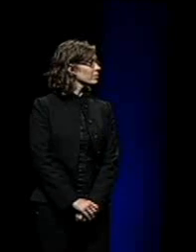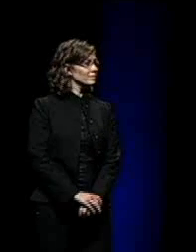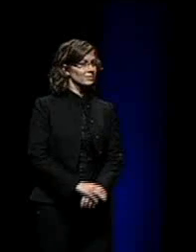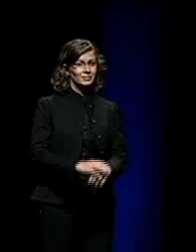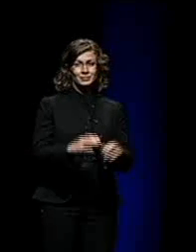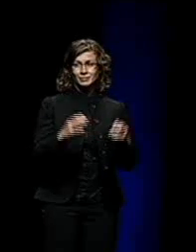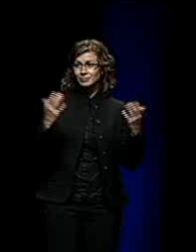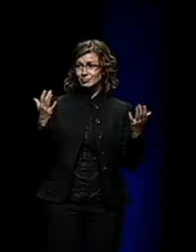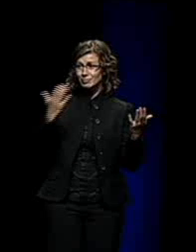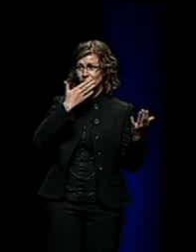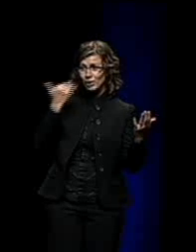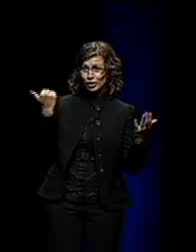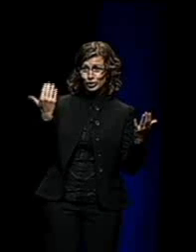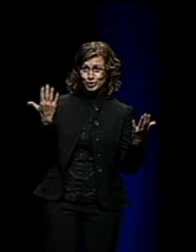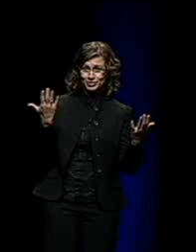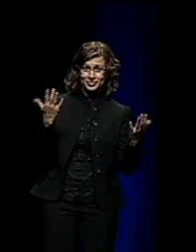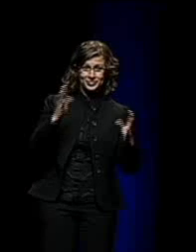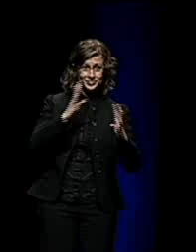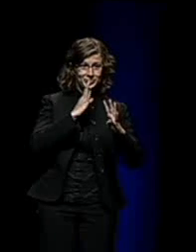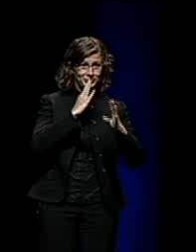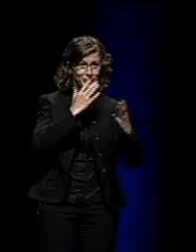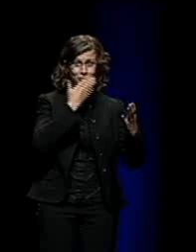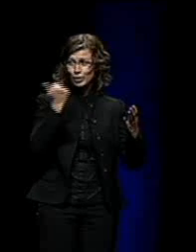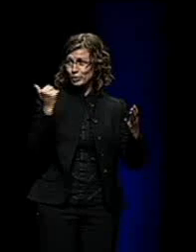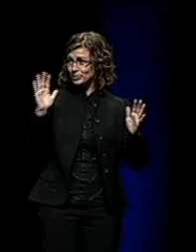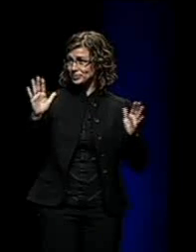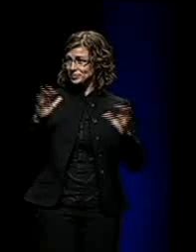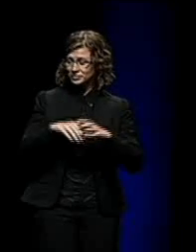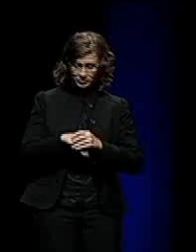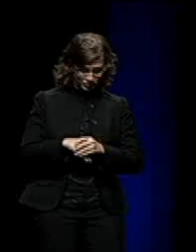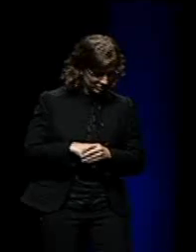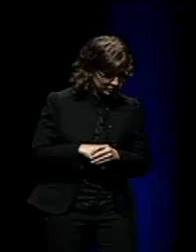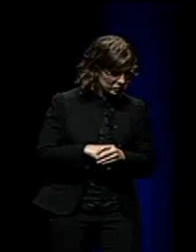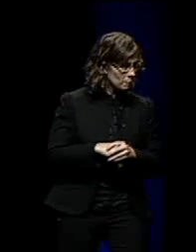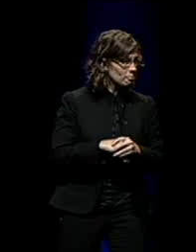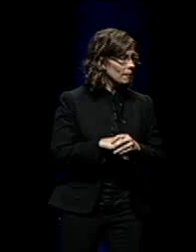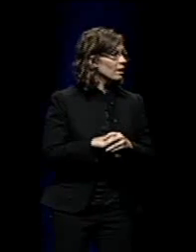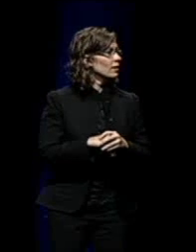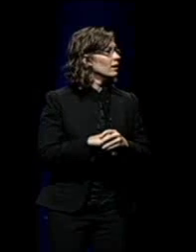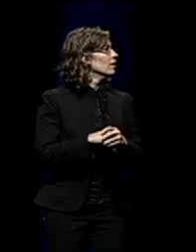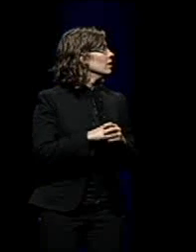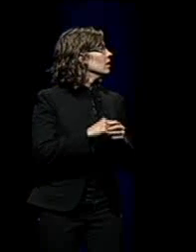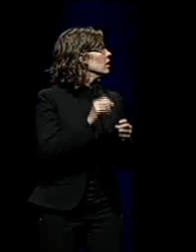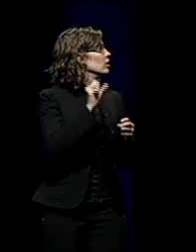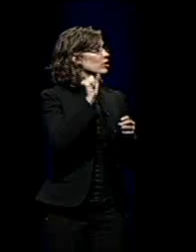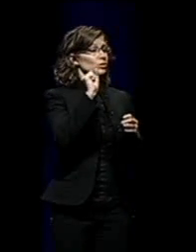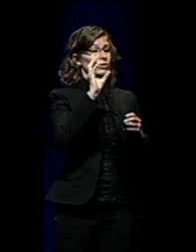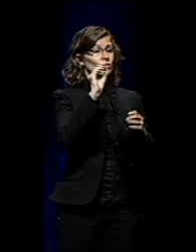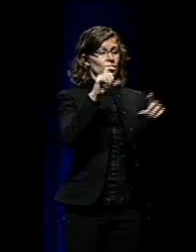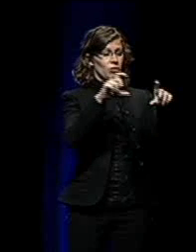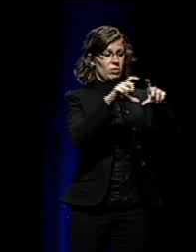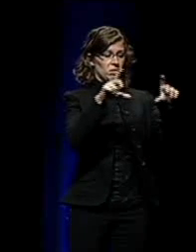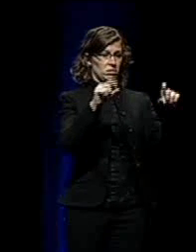Okay, better? All right. So either Cheryl or potentially